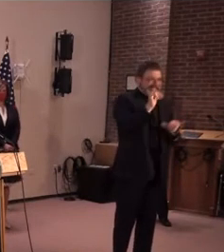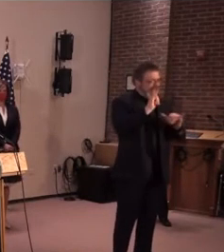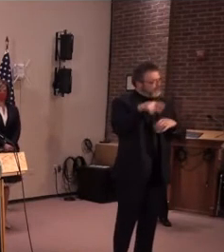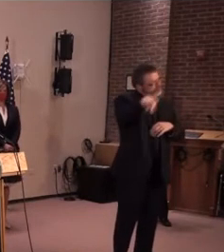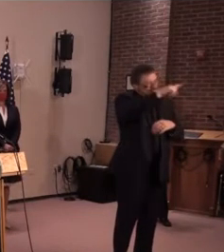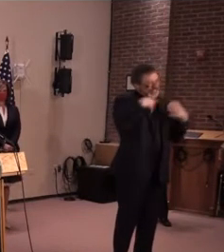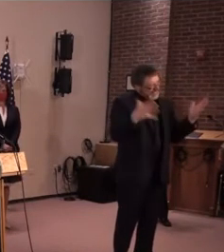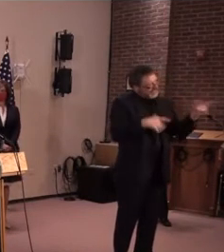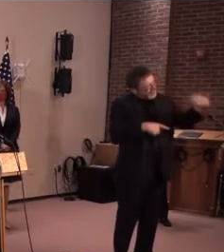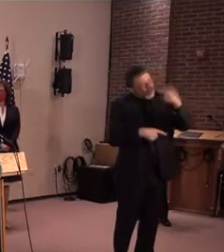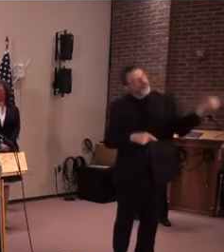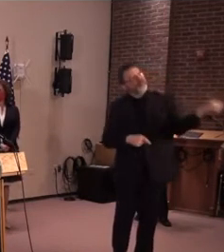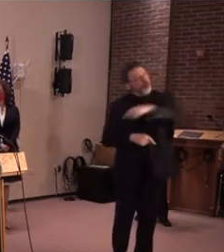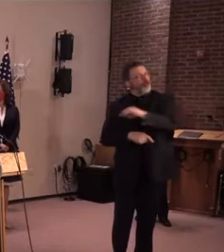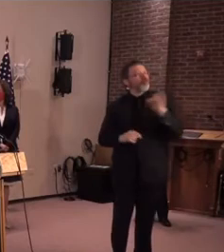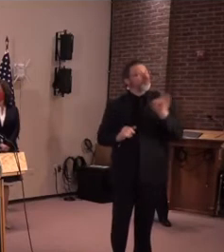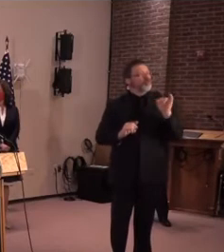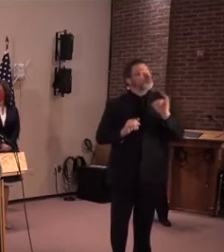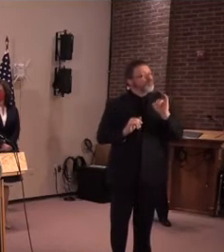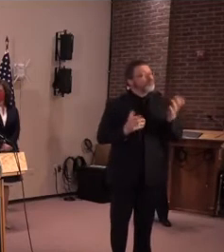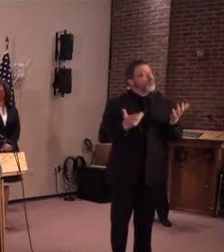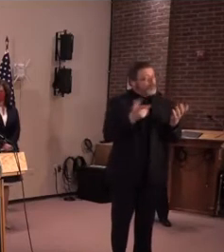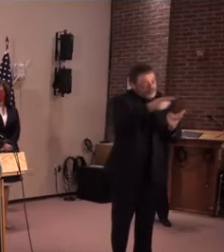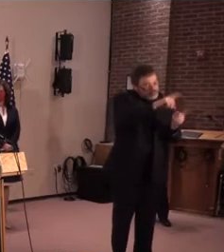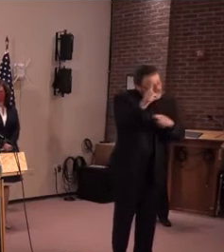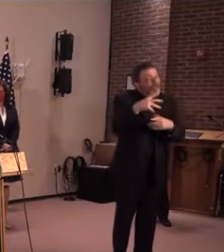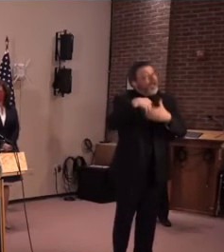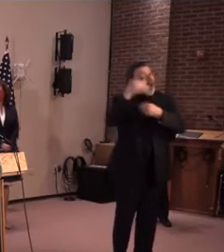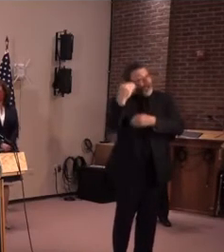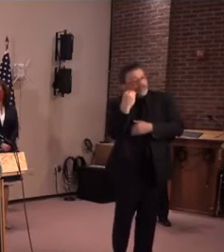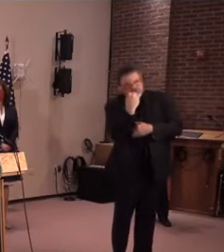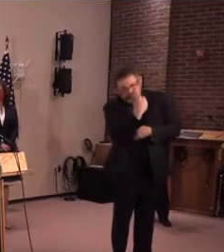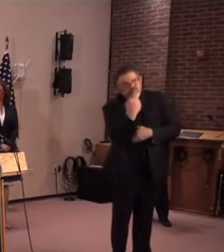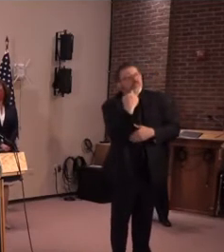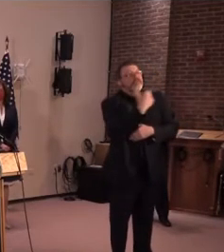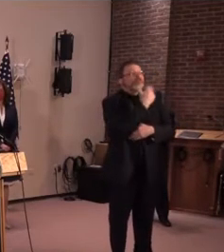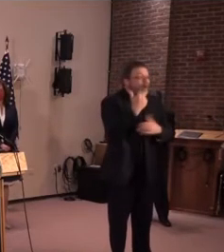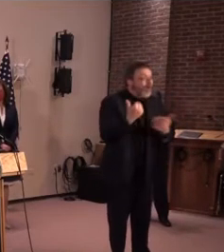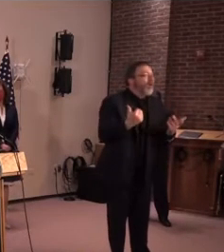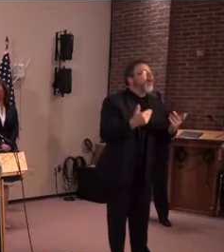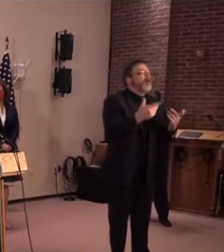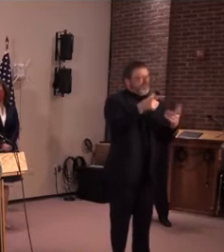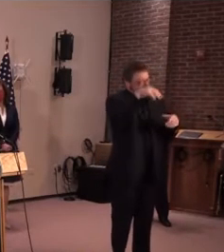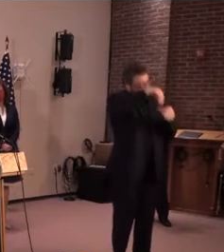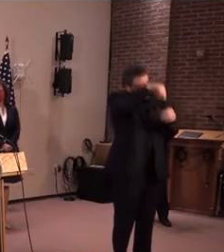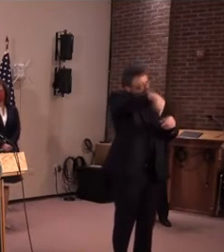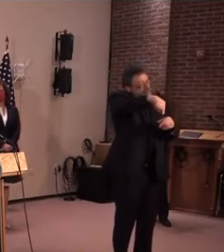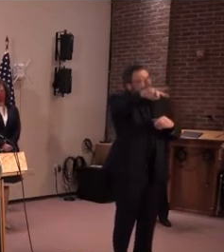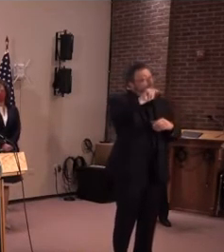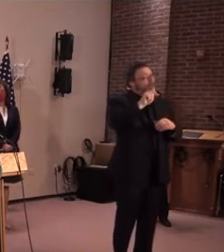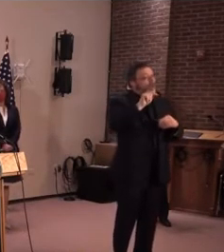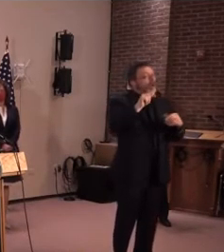our downtowns and all the food, recreation, and cultural experiences you can find in our great state.